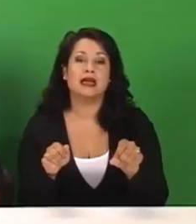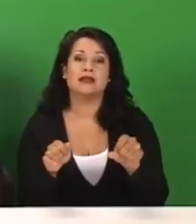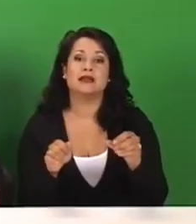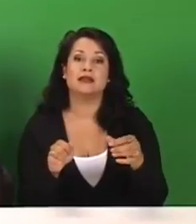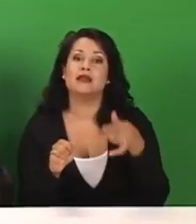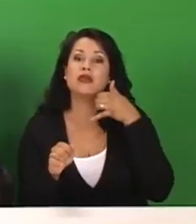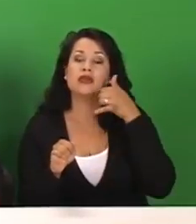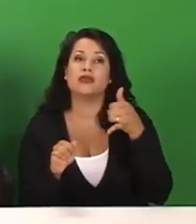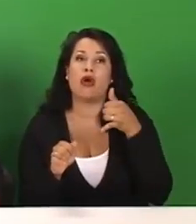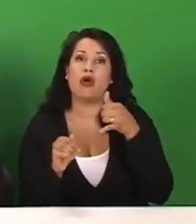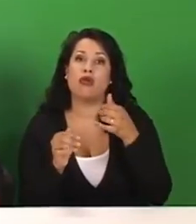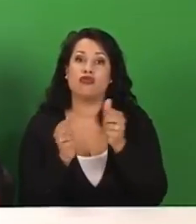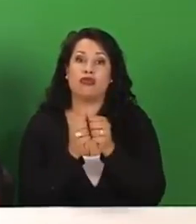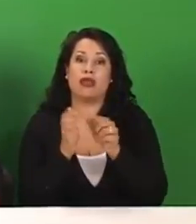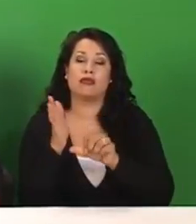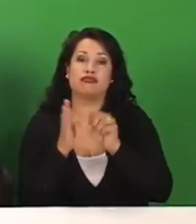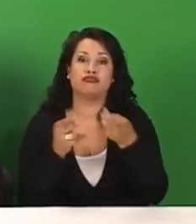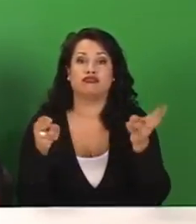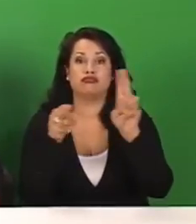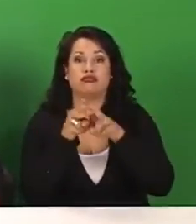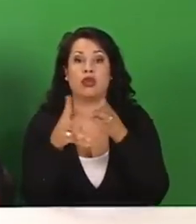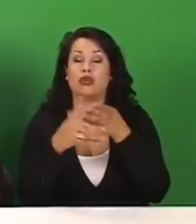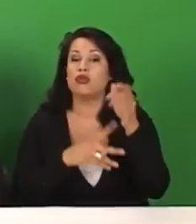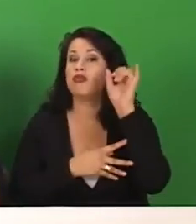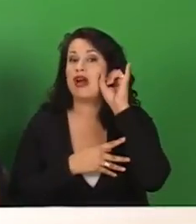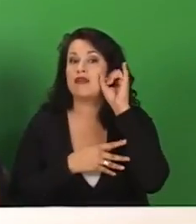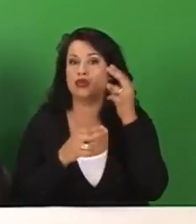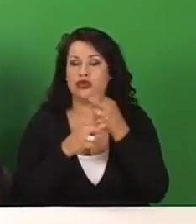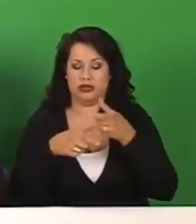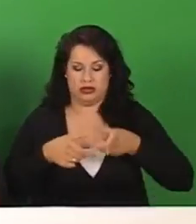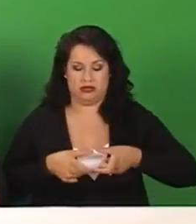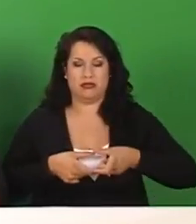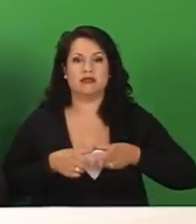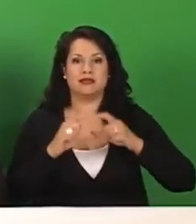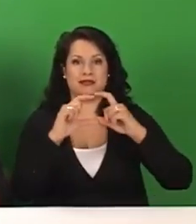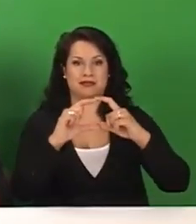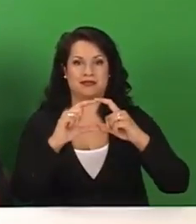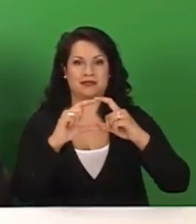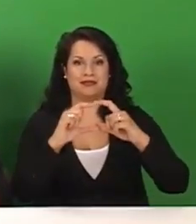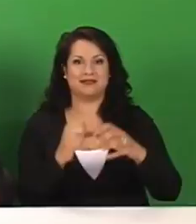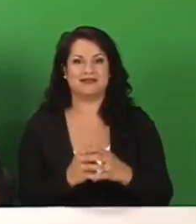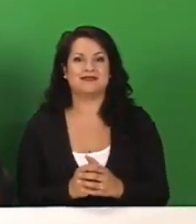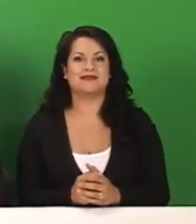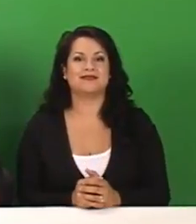your iPhone using the Bluetooth streamer.